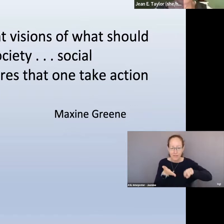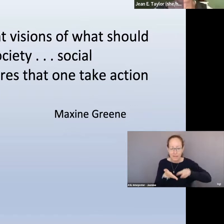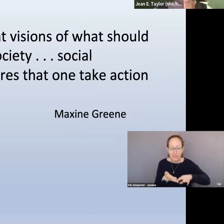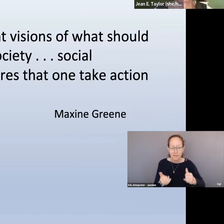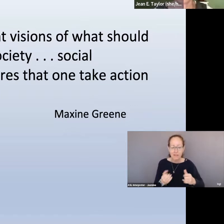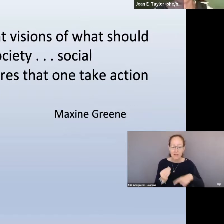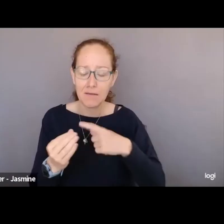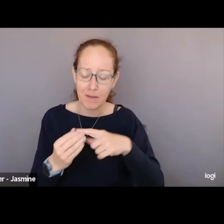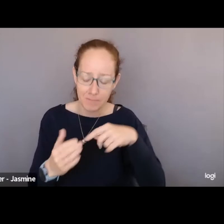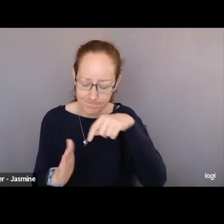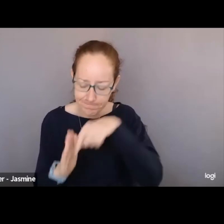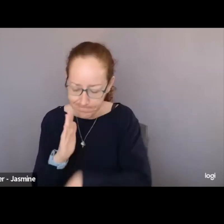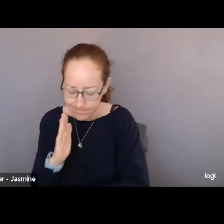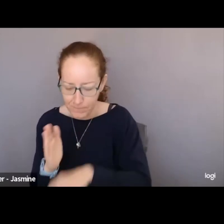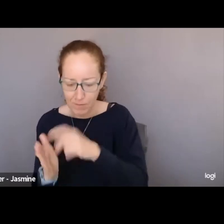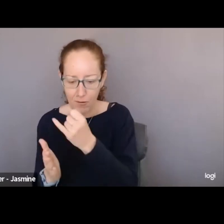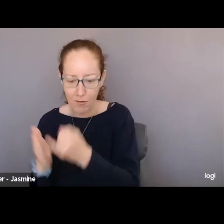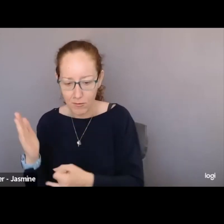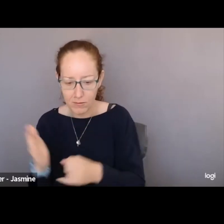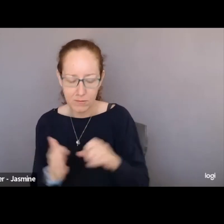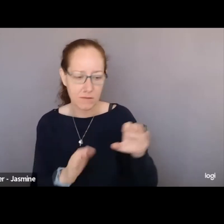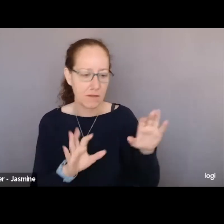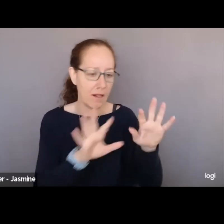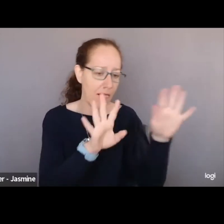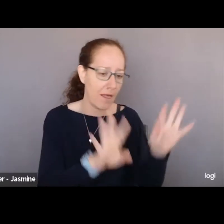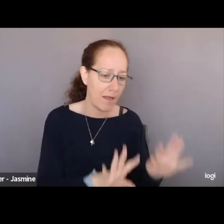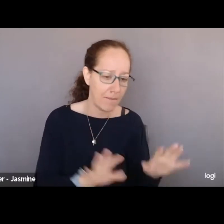hand it over to Beata.